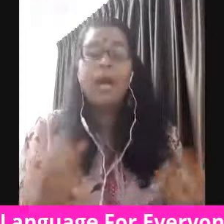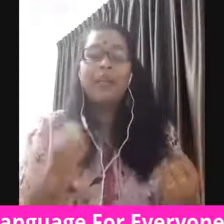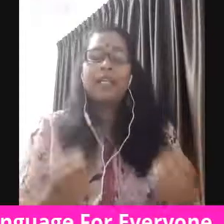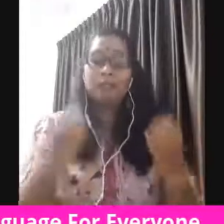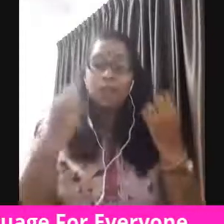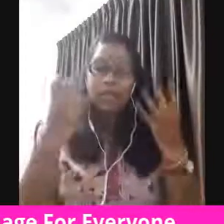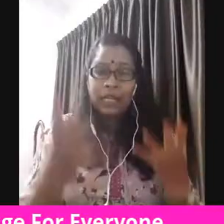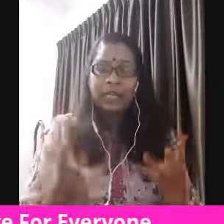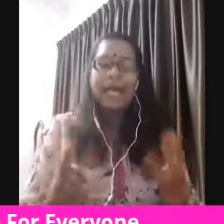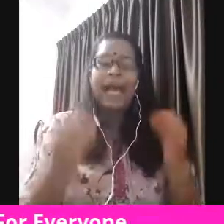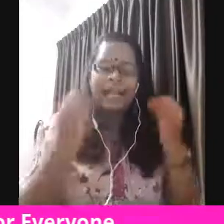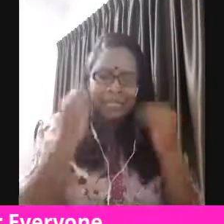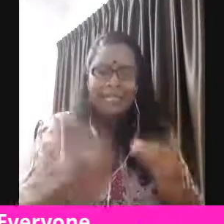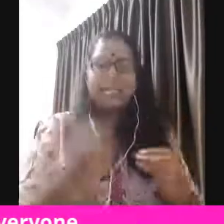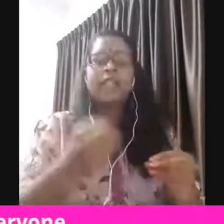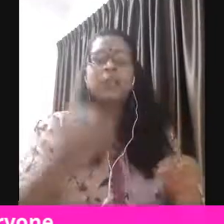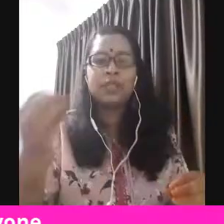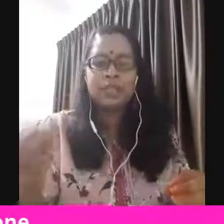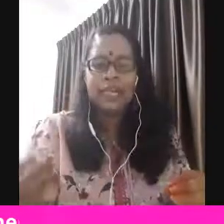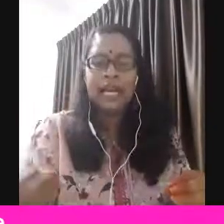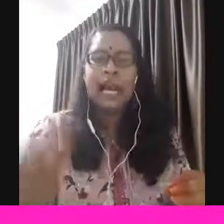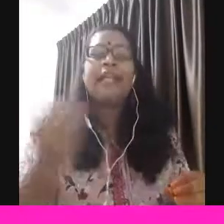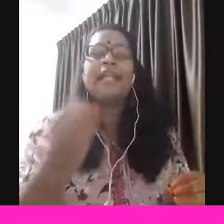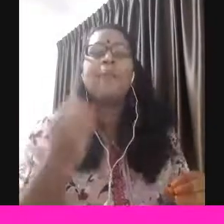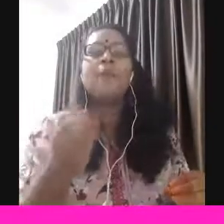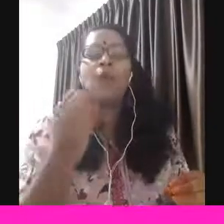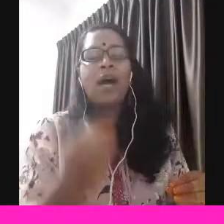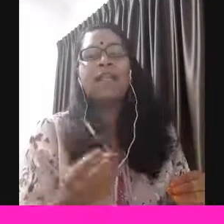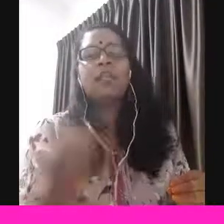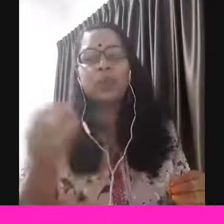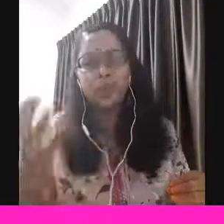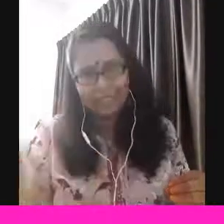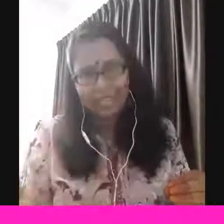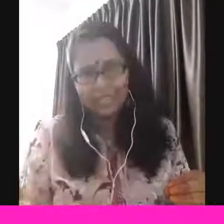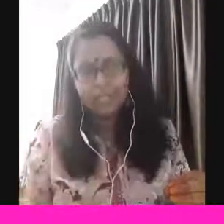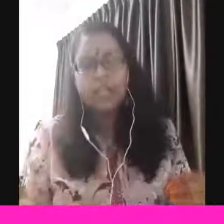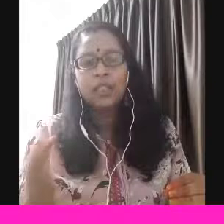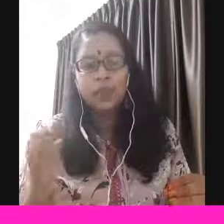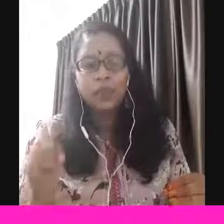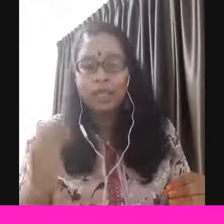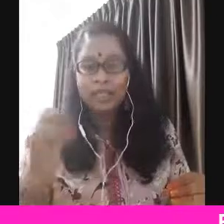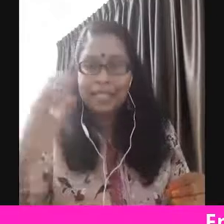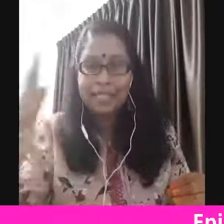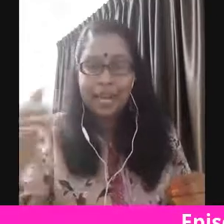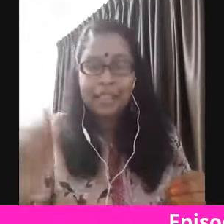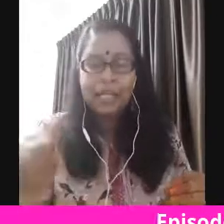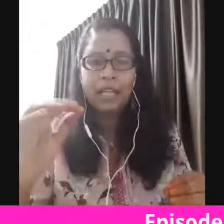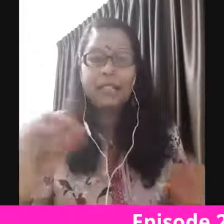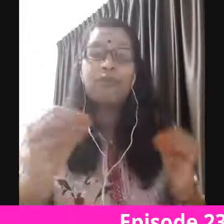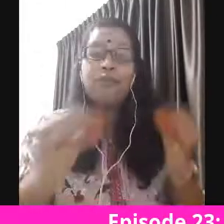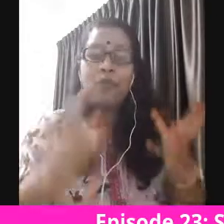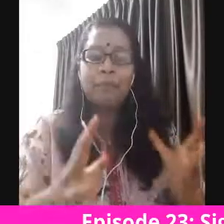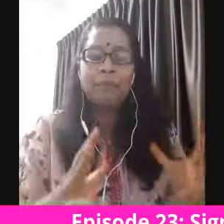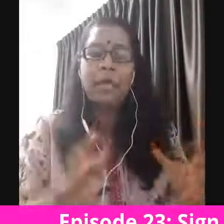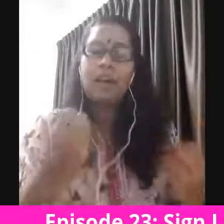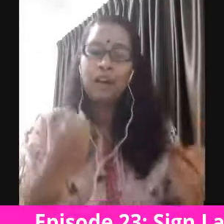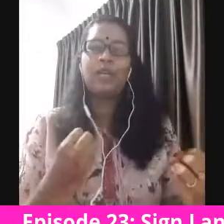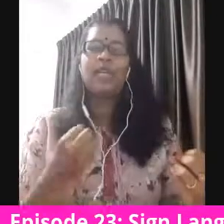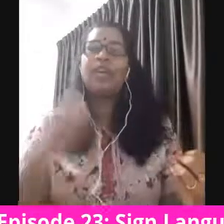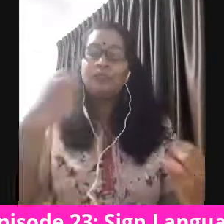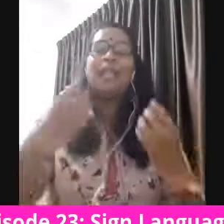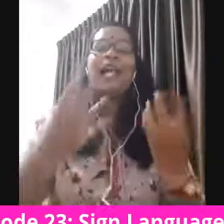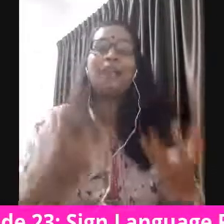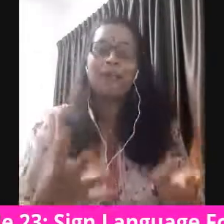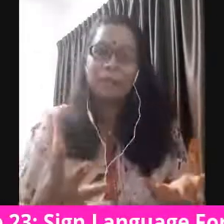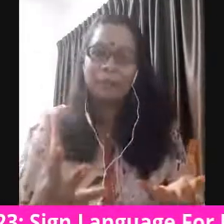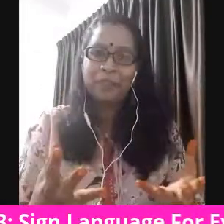them. But if you Exactly. learn at Mhm. least A to Z and number 1 to 10, so when they sign their phone number,